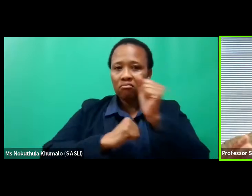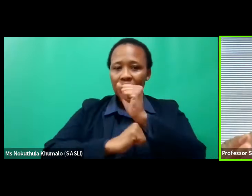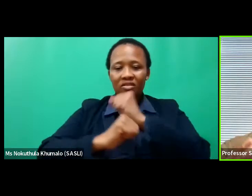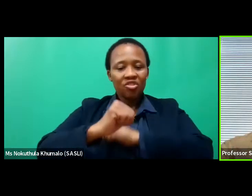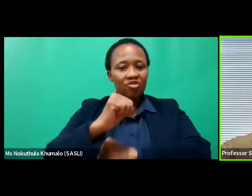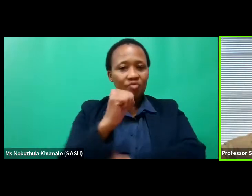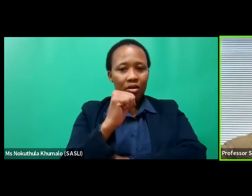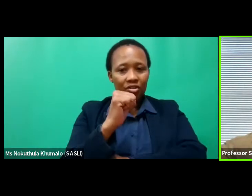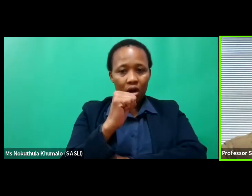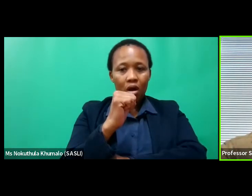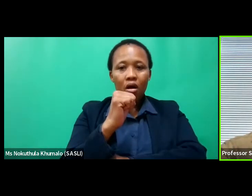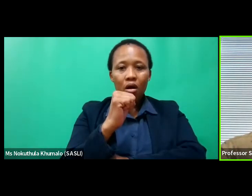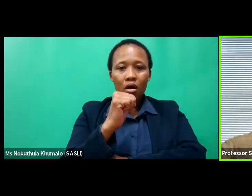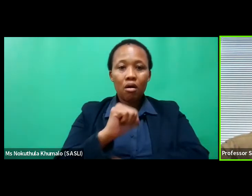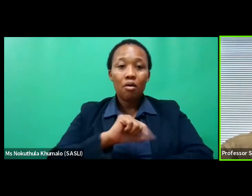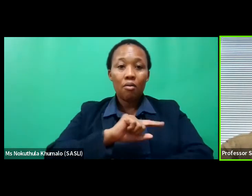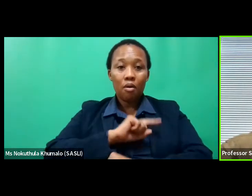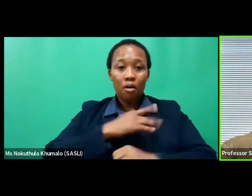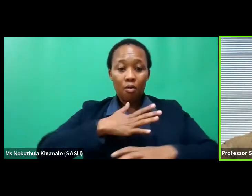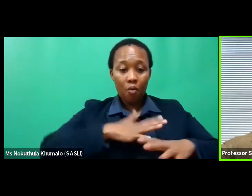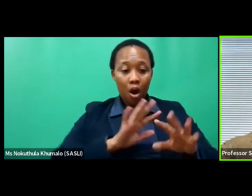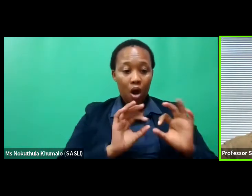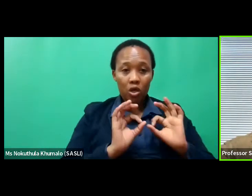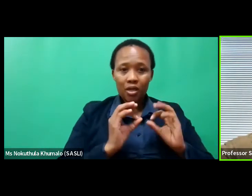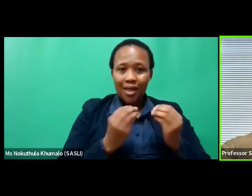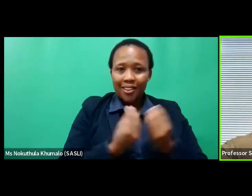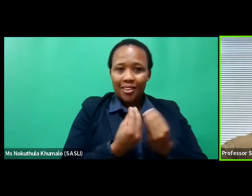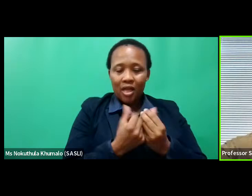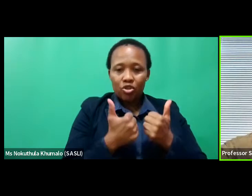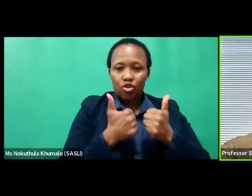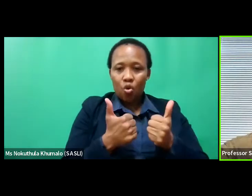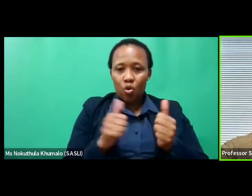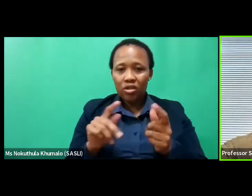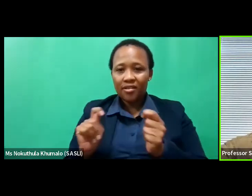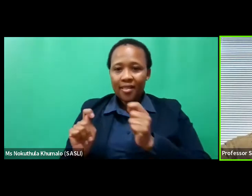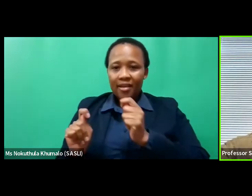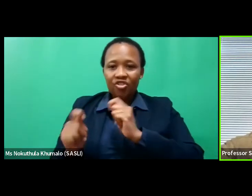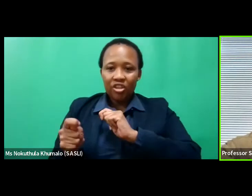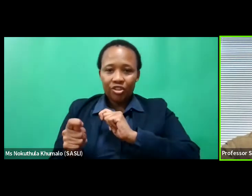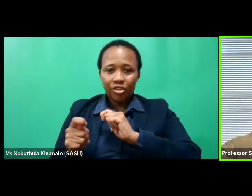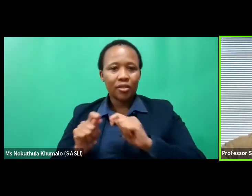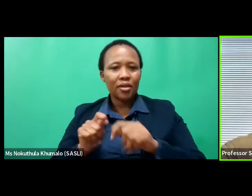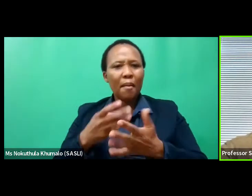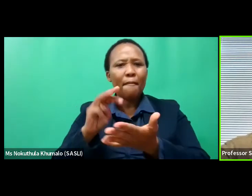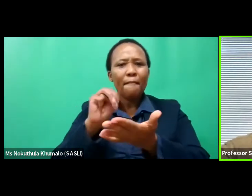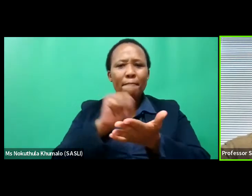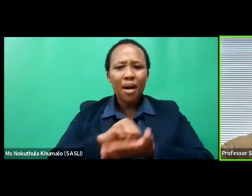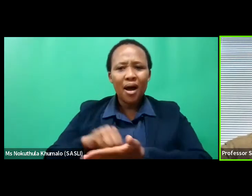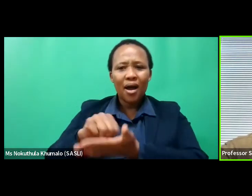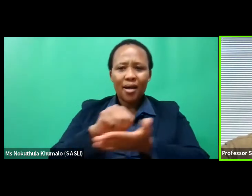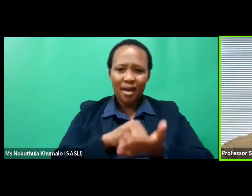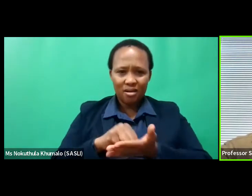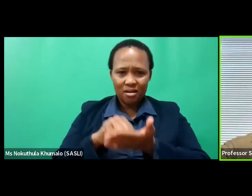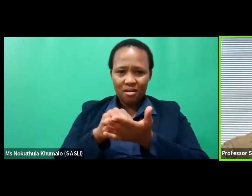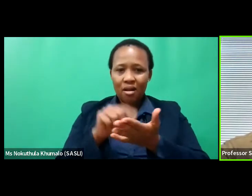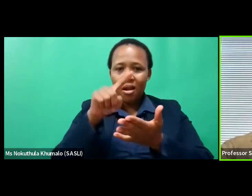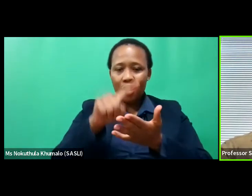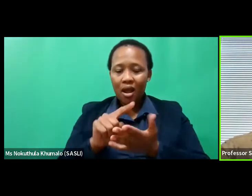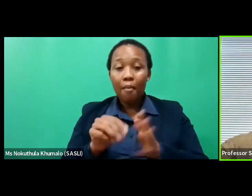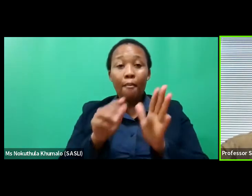a collective good. But I think the market forces have derailed this project.